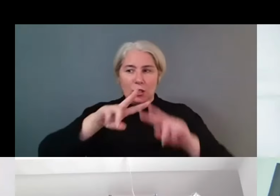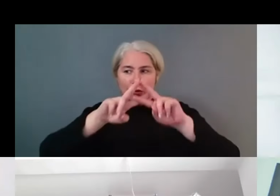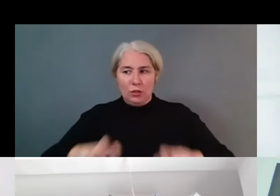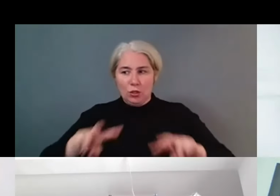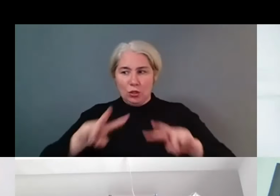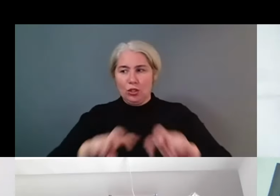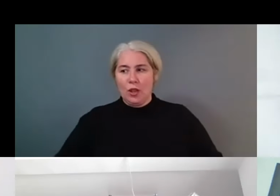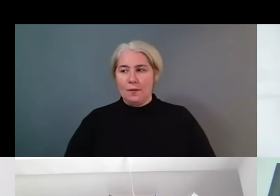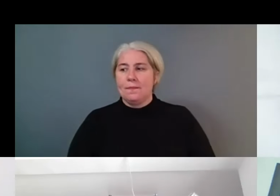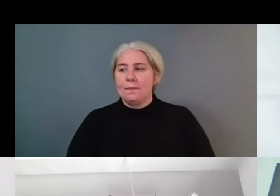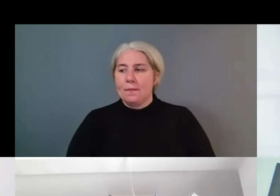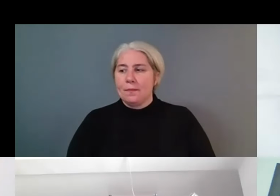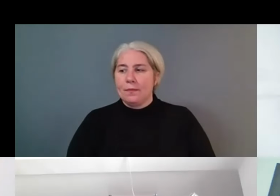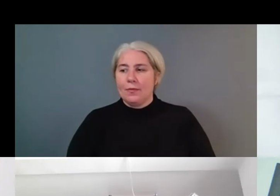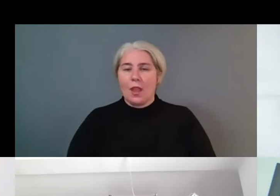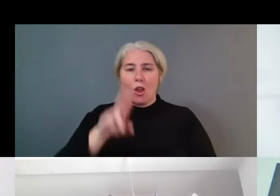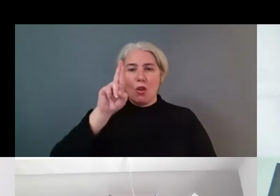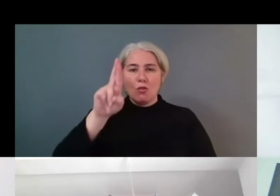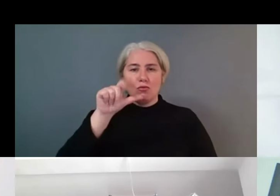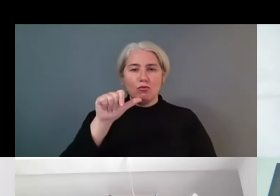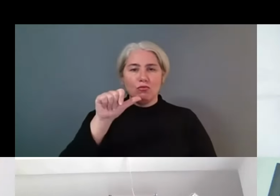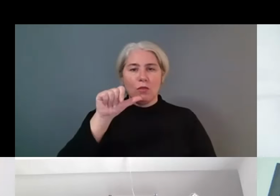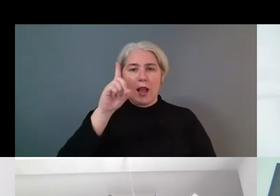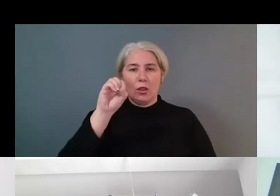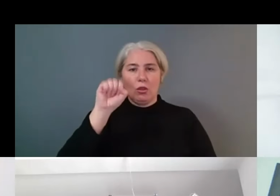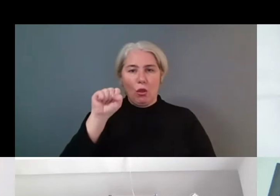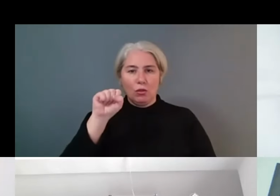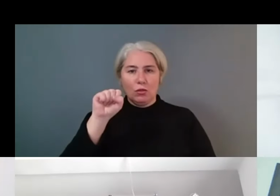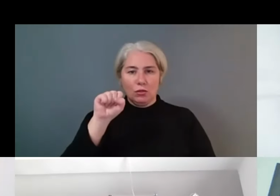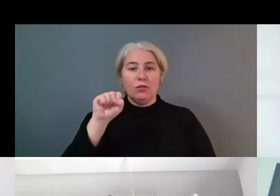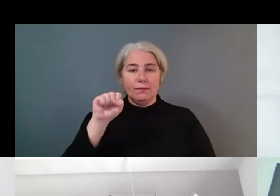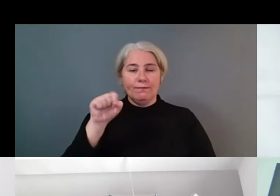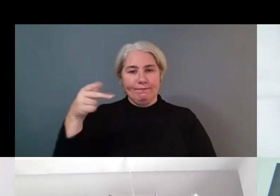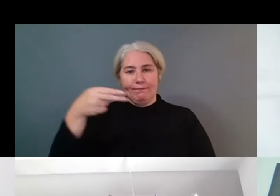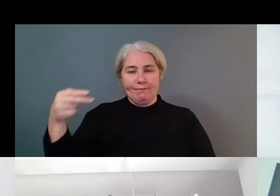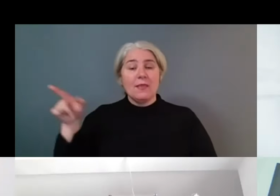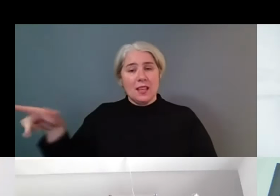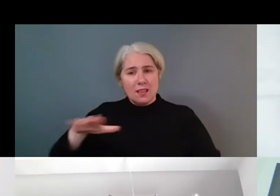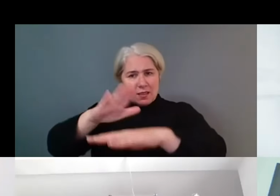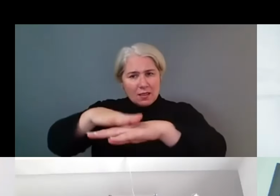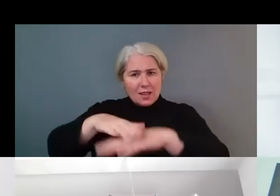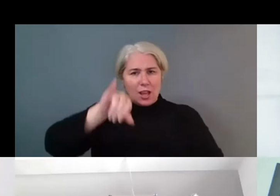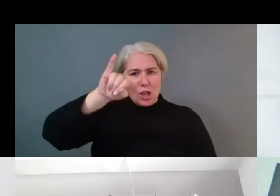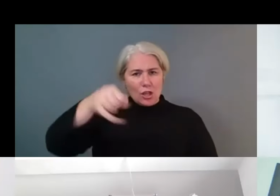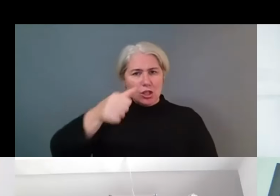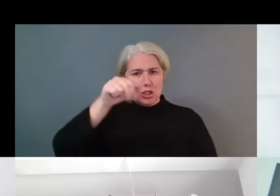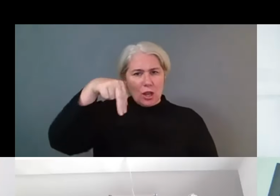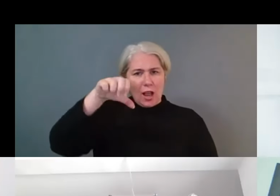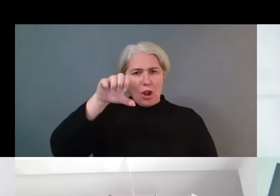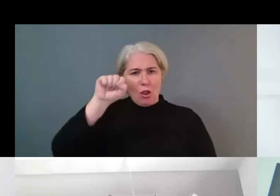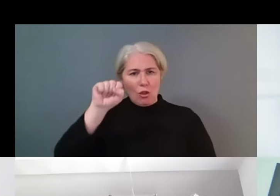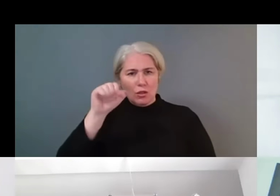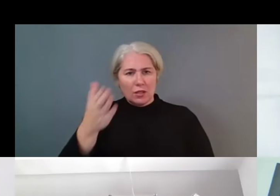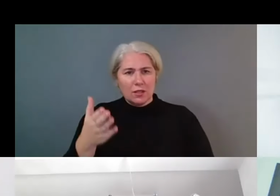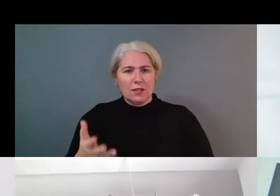this question to Janos. He asked, can you maybe reflect a bit on the conditions which need to be fulfilled or the